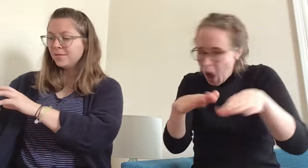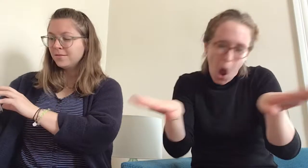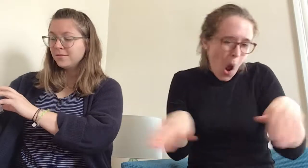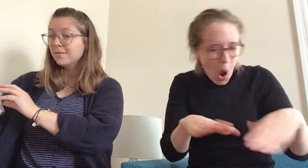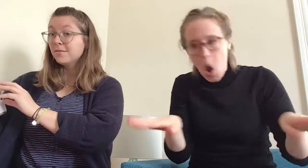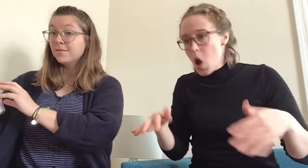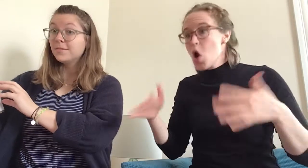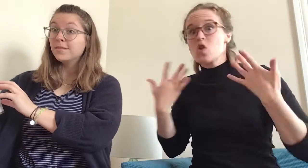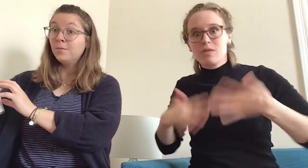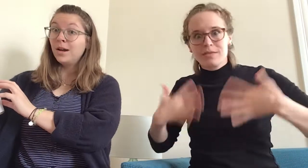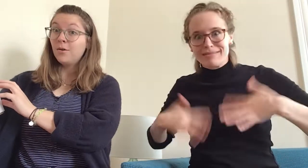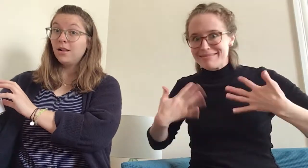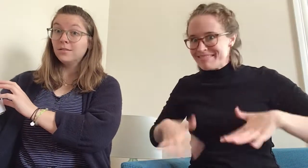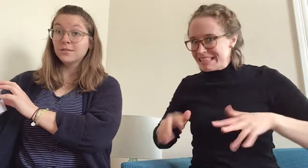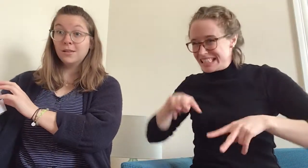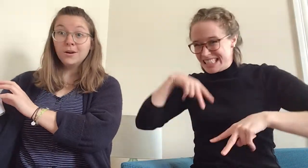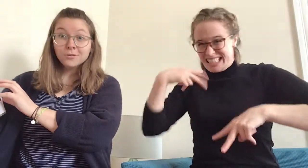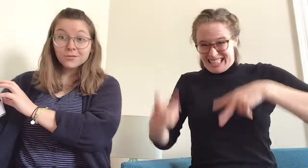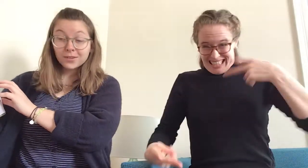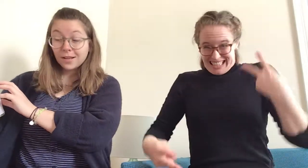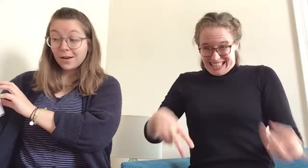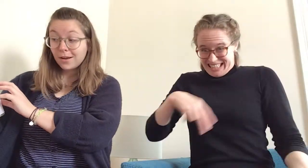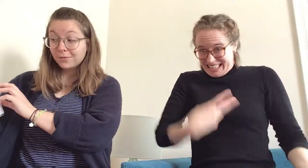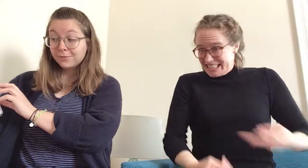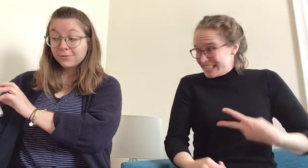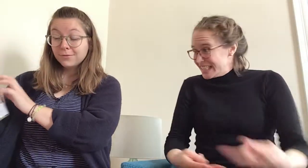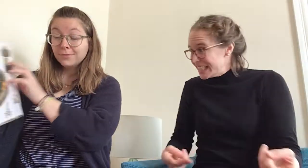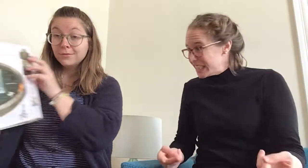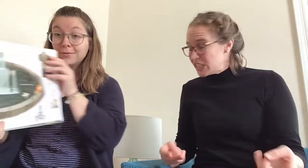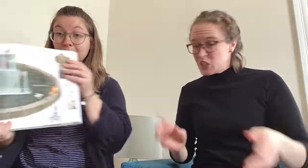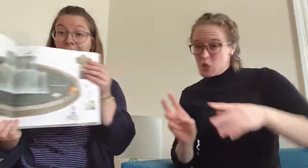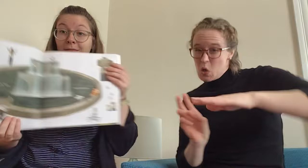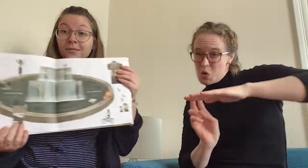around. Somehow all his clothes fell off.